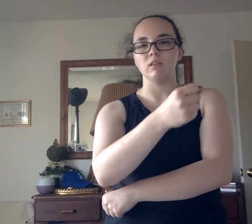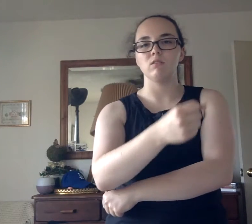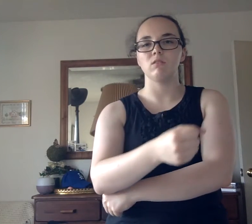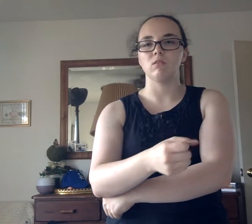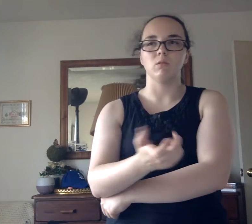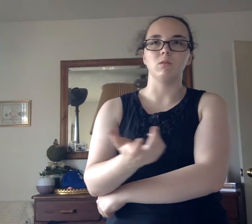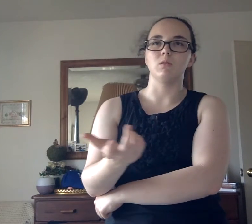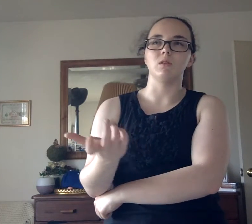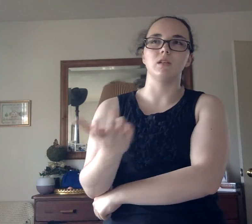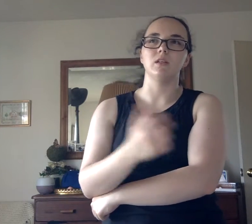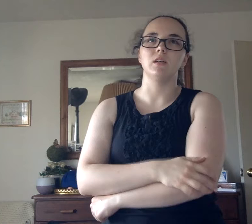tennis or